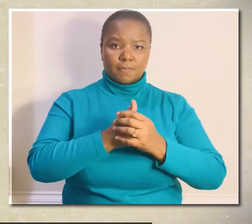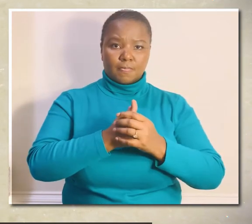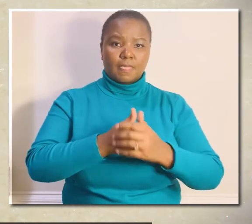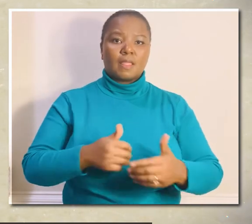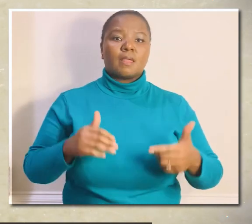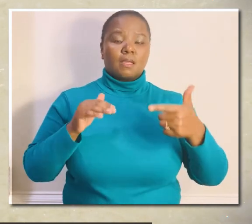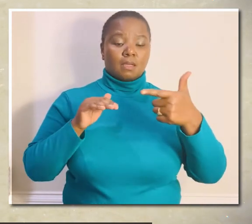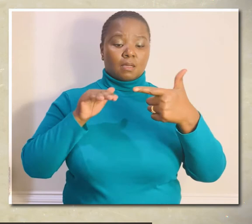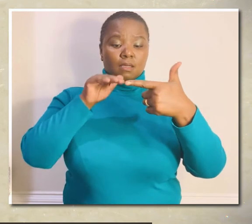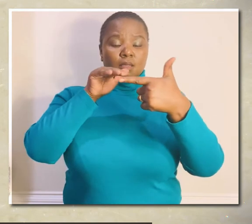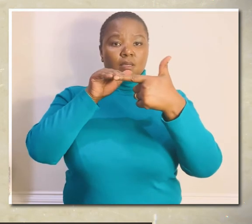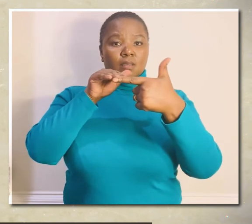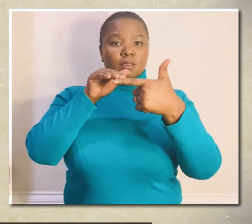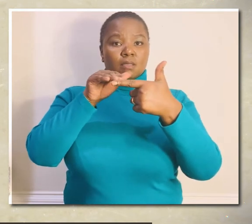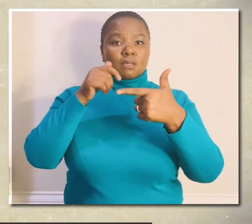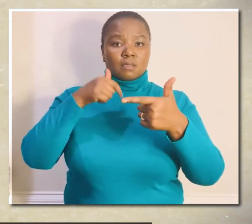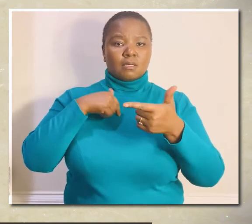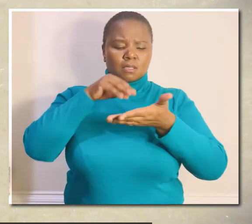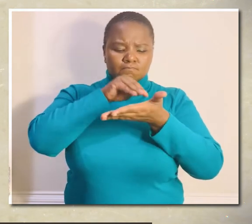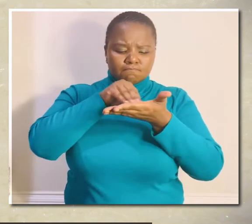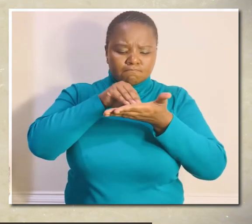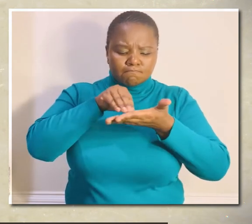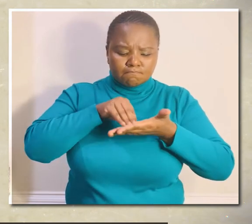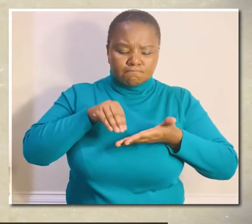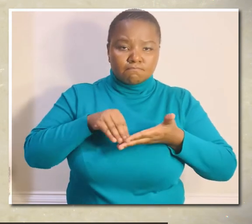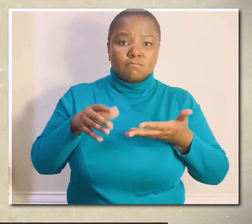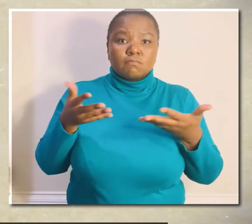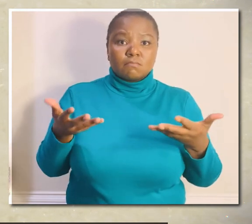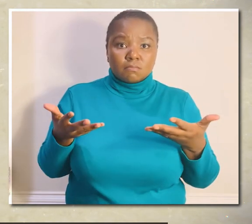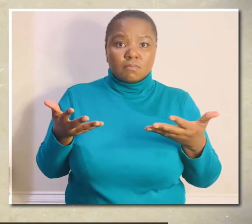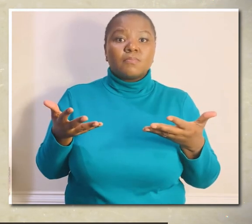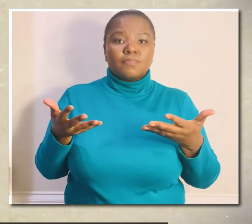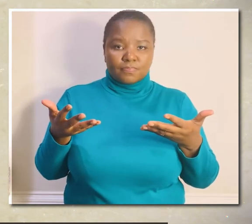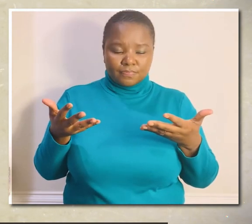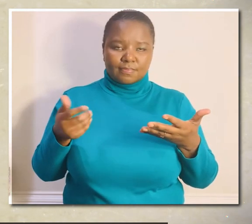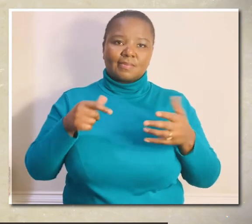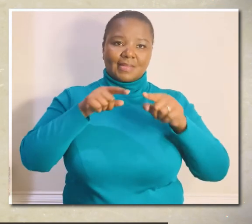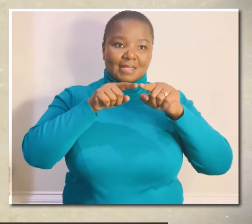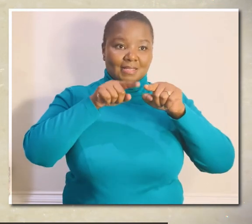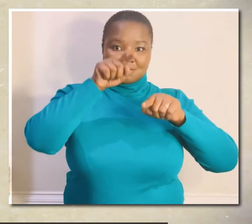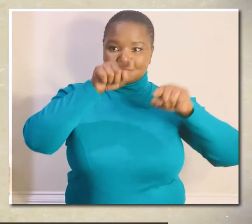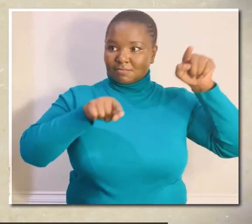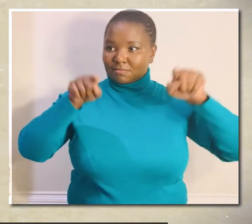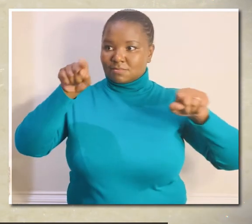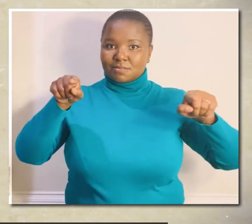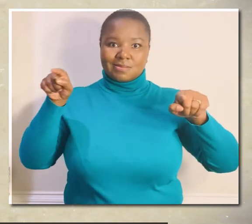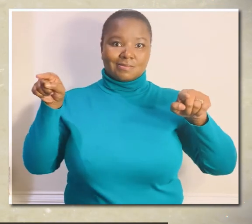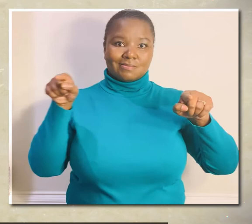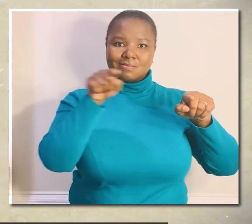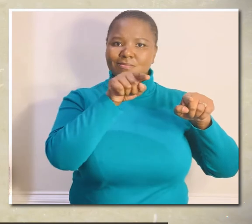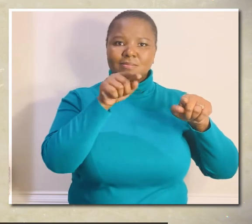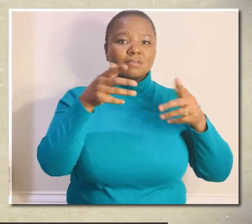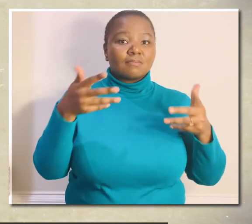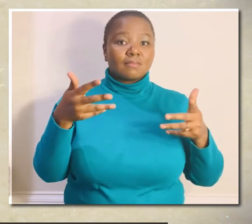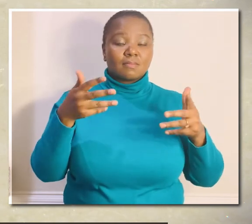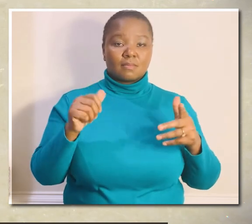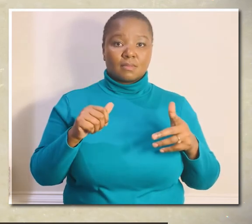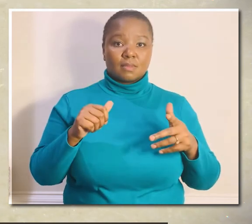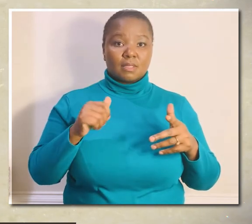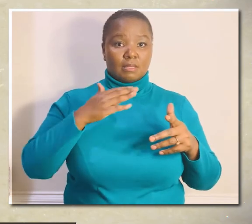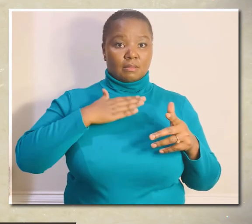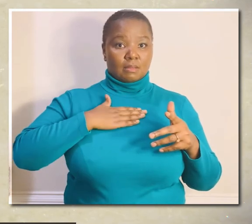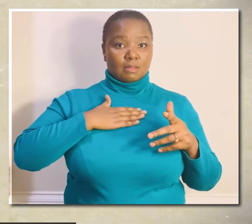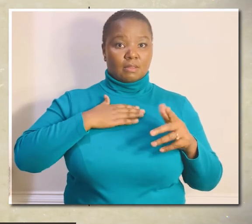The second thing I wrote about was that, again, to different degrees, many of us are culturally deaf.